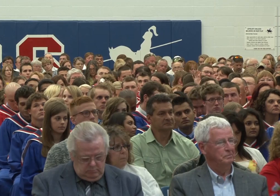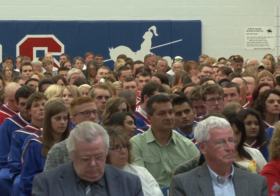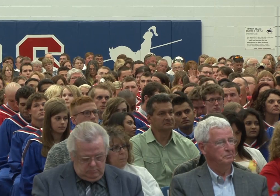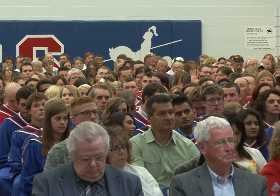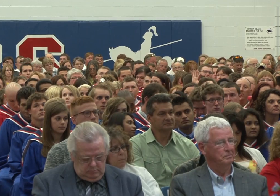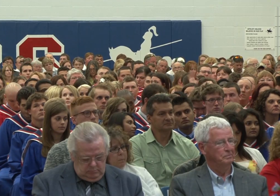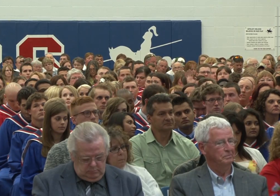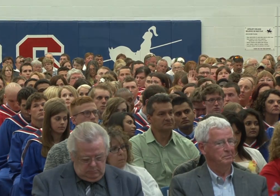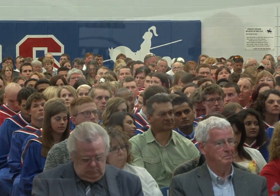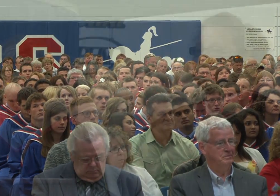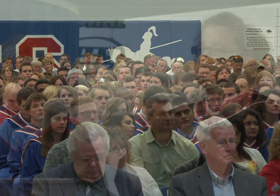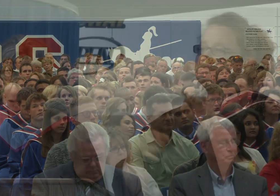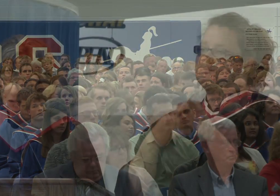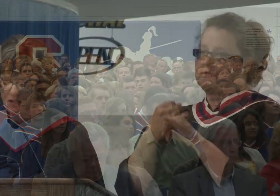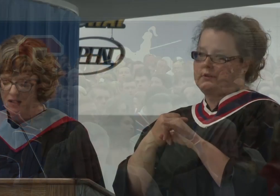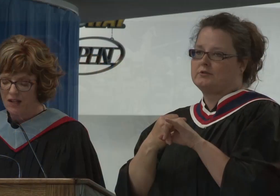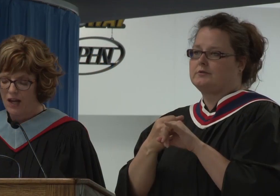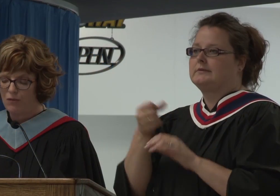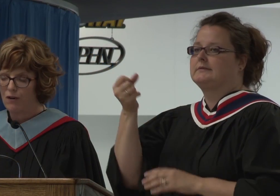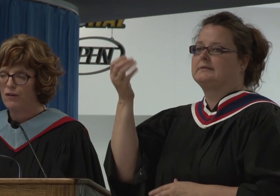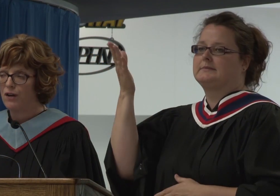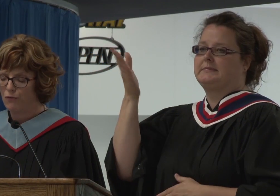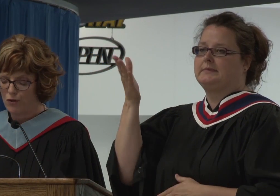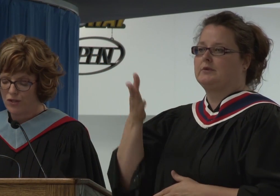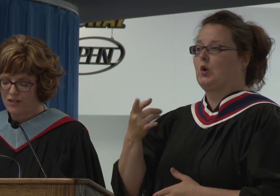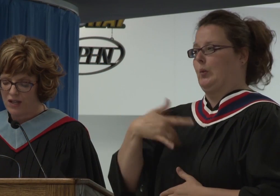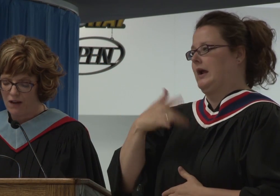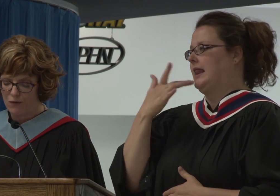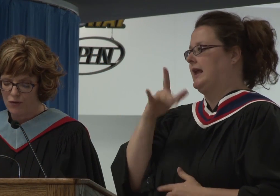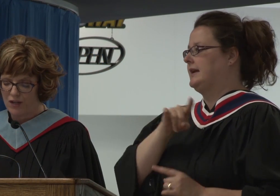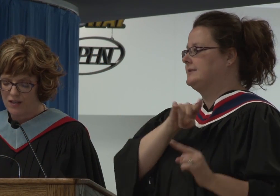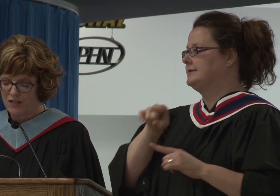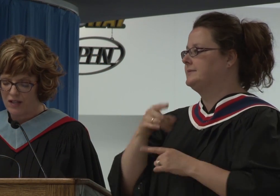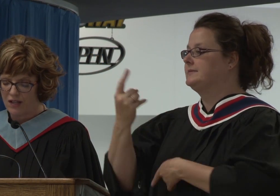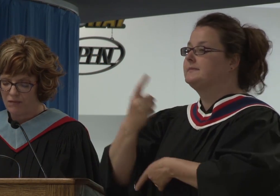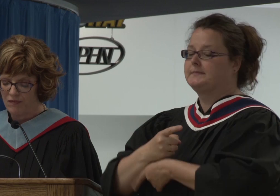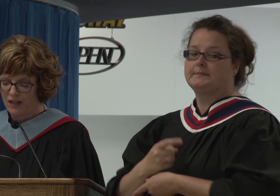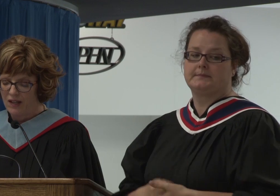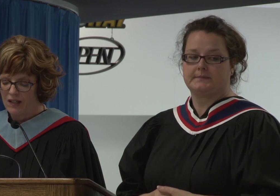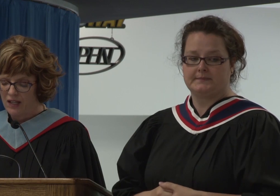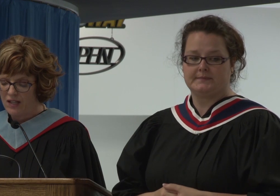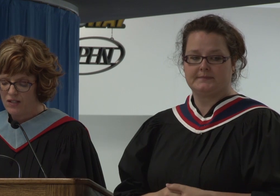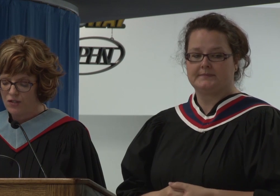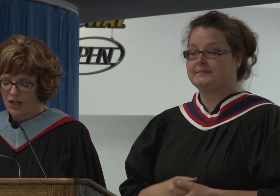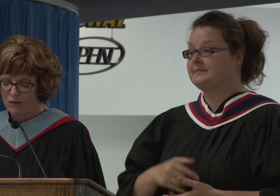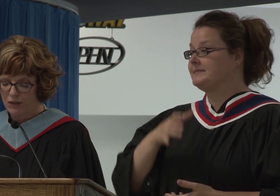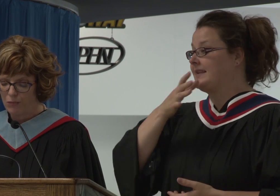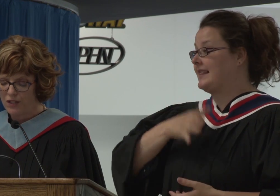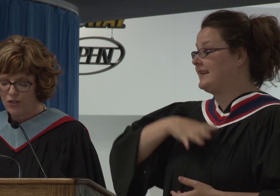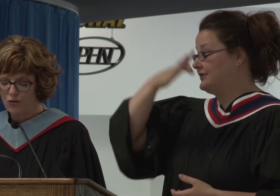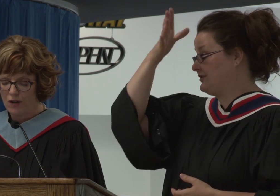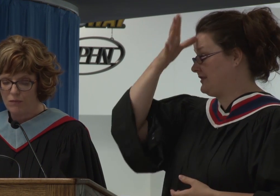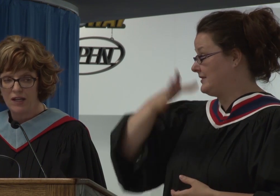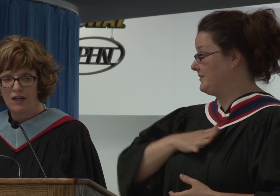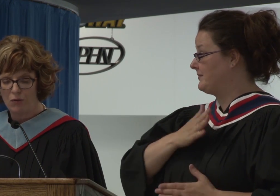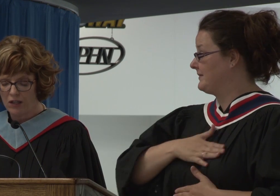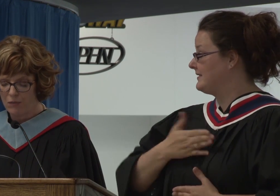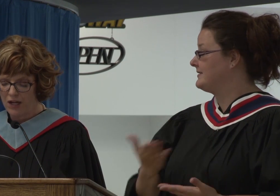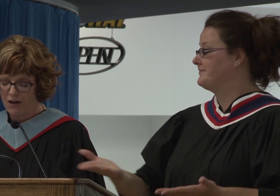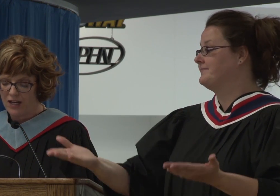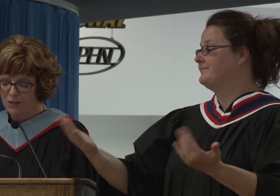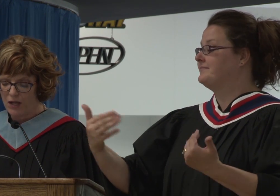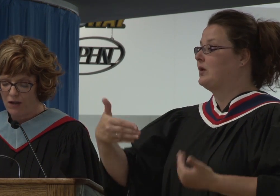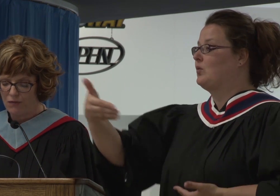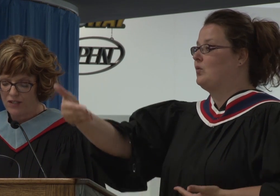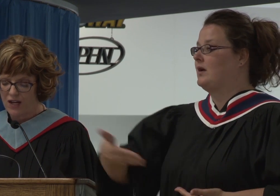at both the national and international levels, and we are very fortunate to have her join us today. Ladies and gentlemen, please join me in